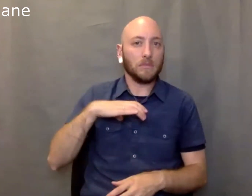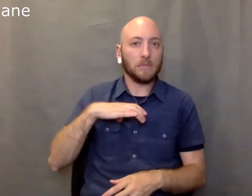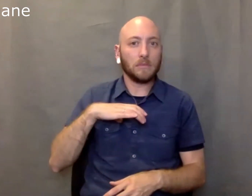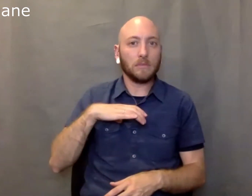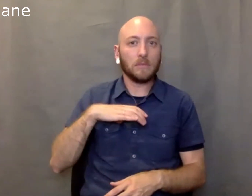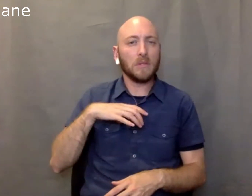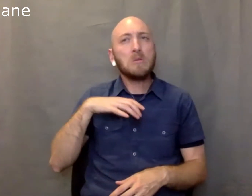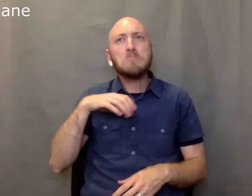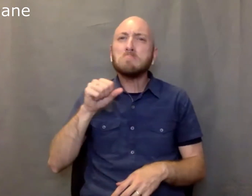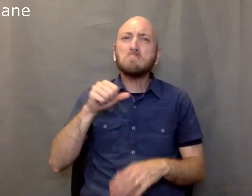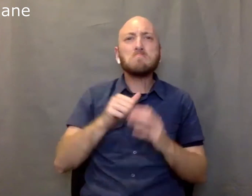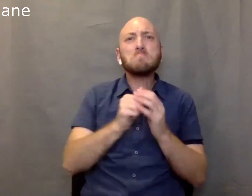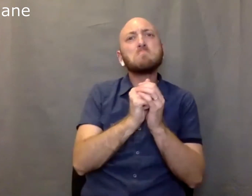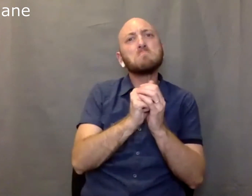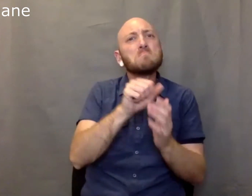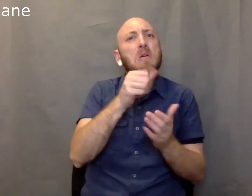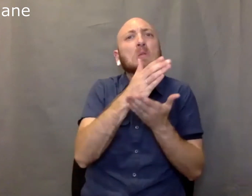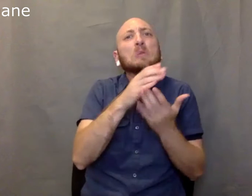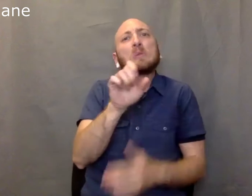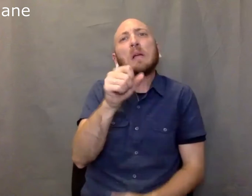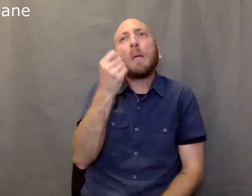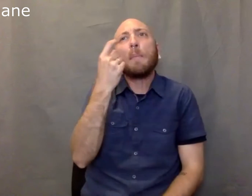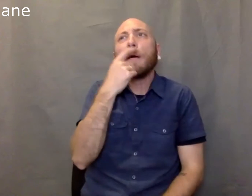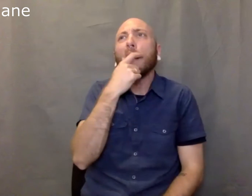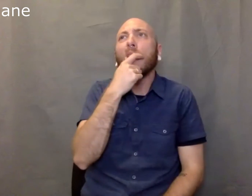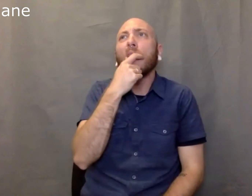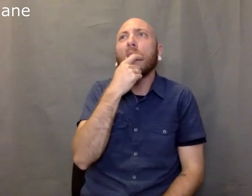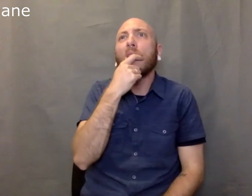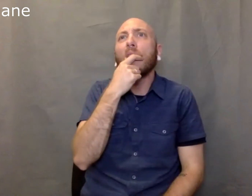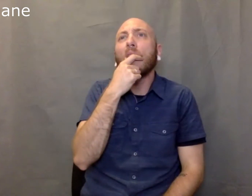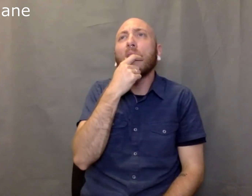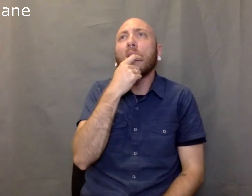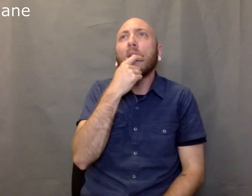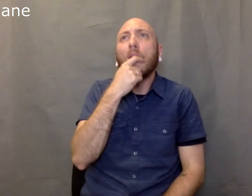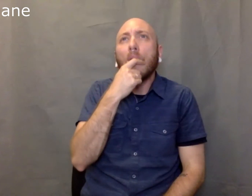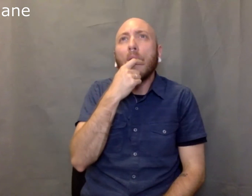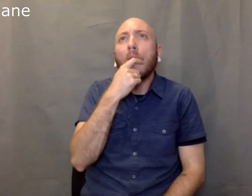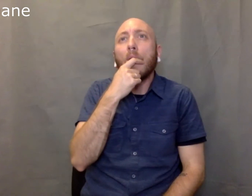course, but I felt like it felt the most genuine when I started doing Monkey